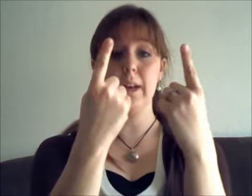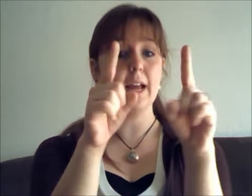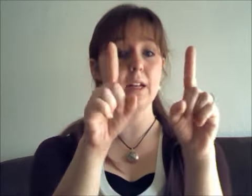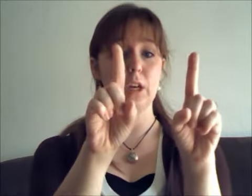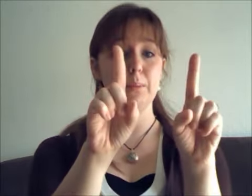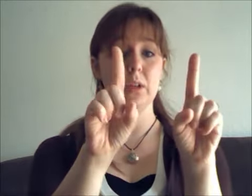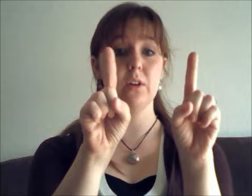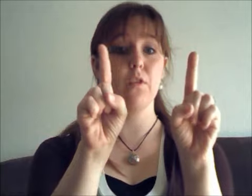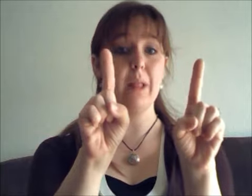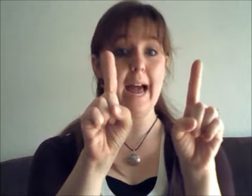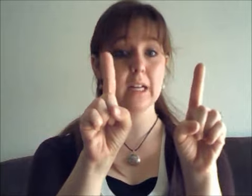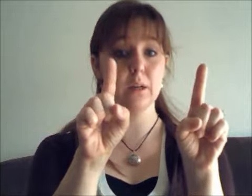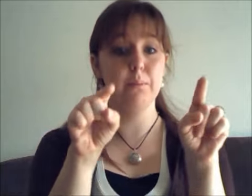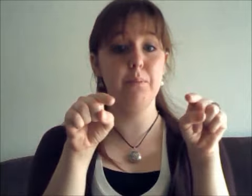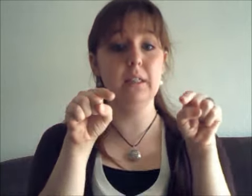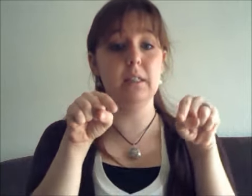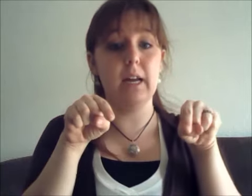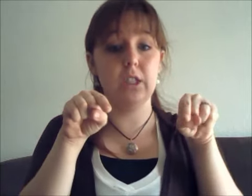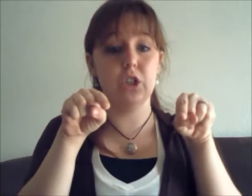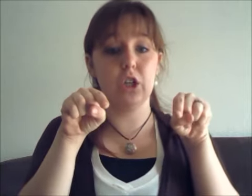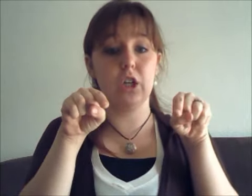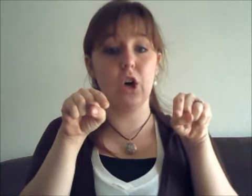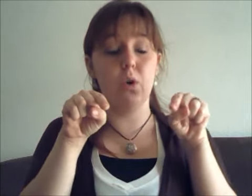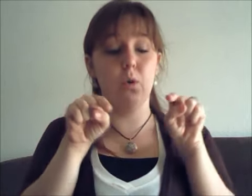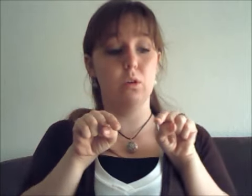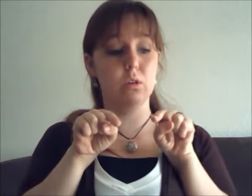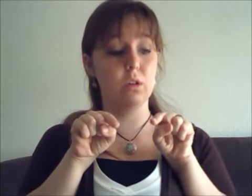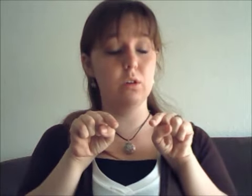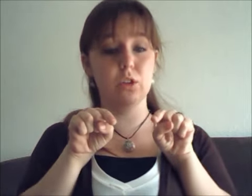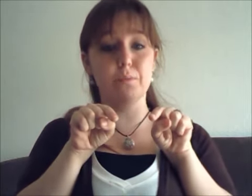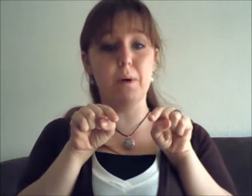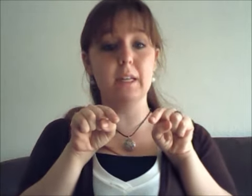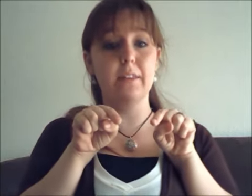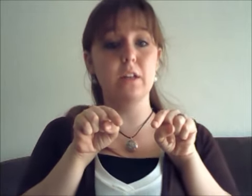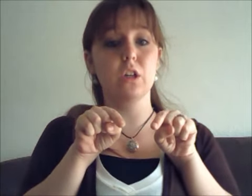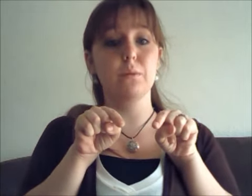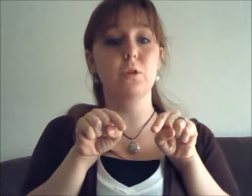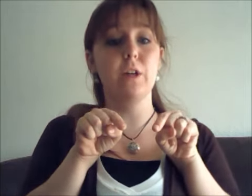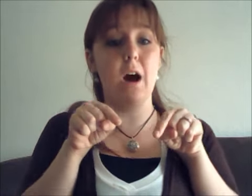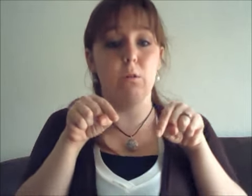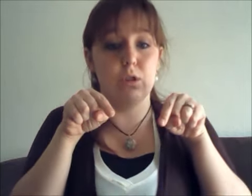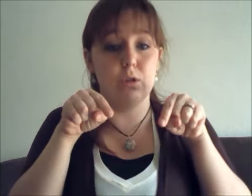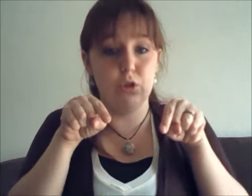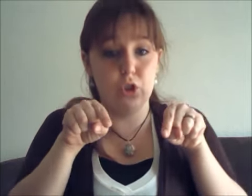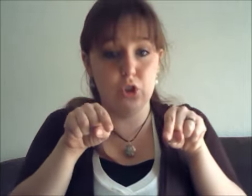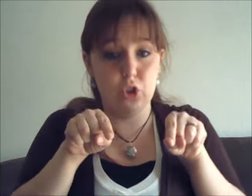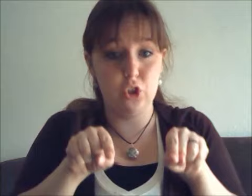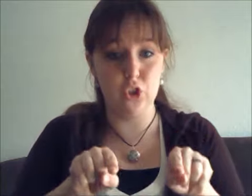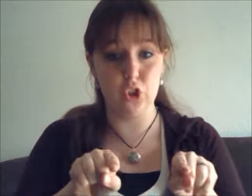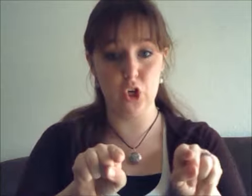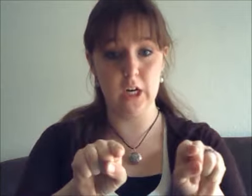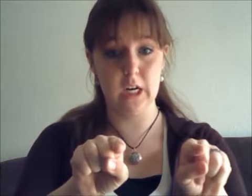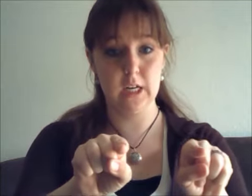hand shape you did for black, but instead you're going to go close to your body, and then you're going to push out. So during